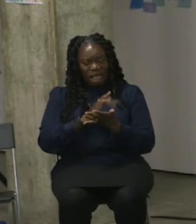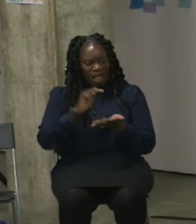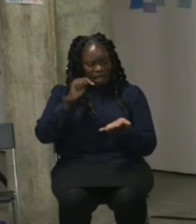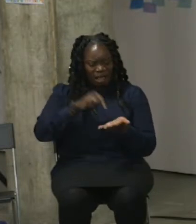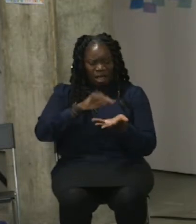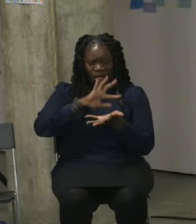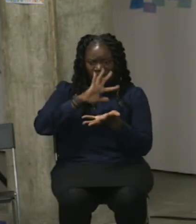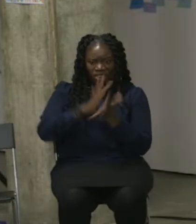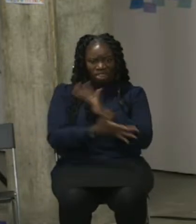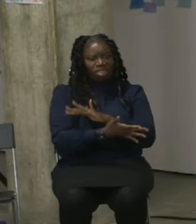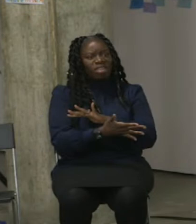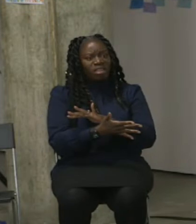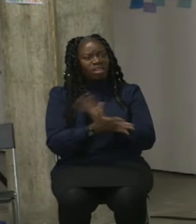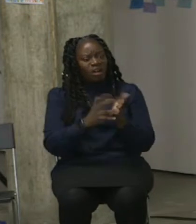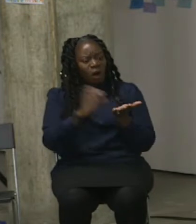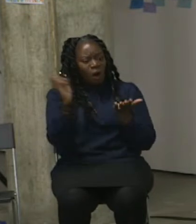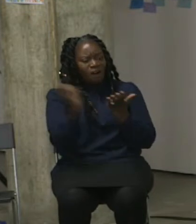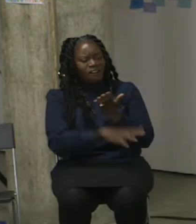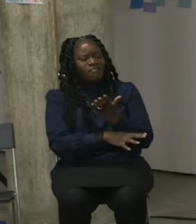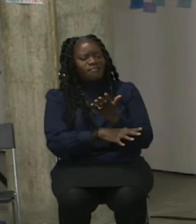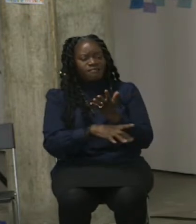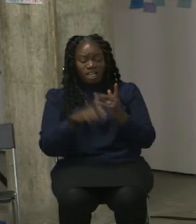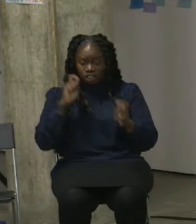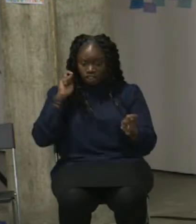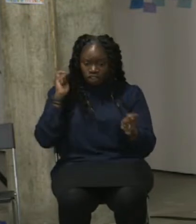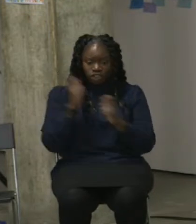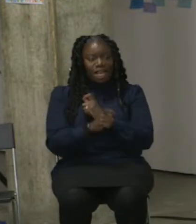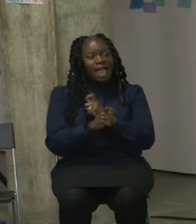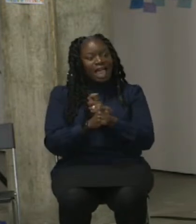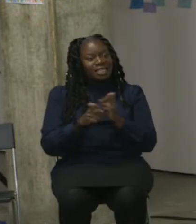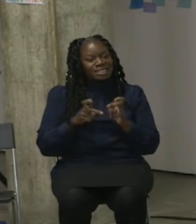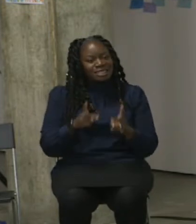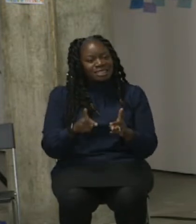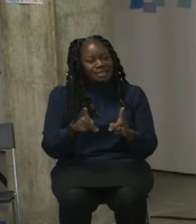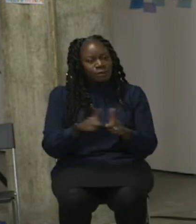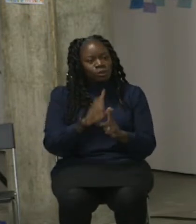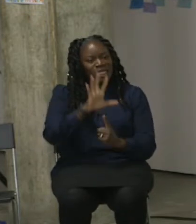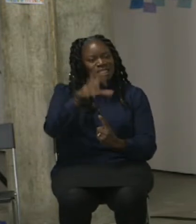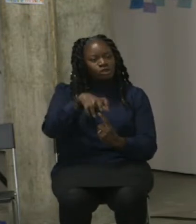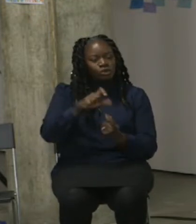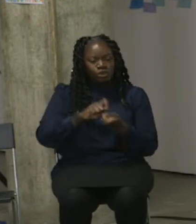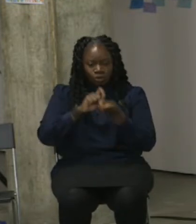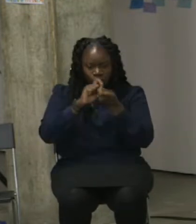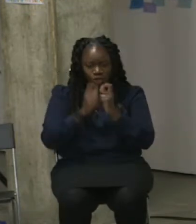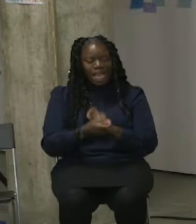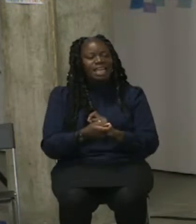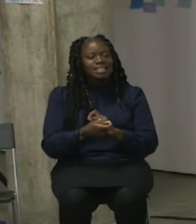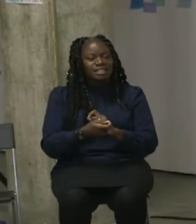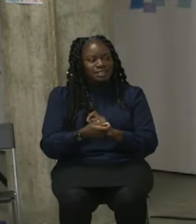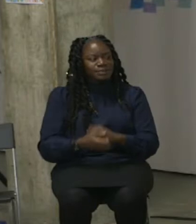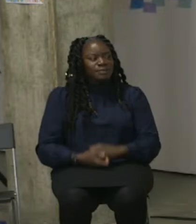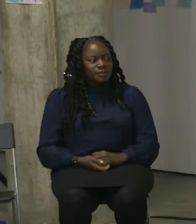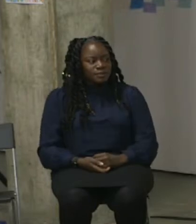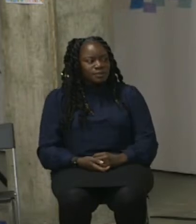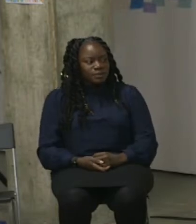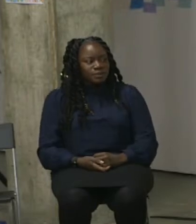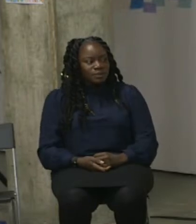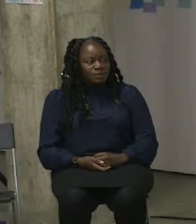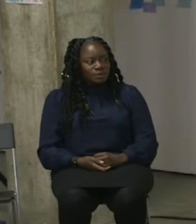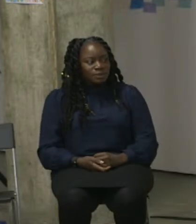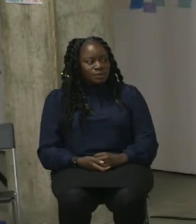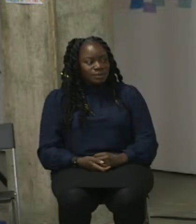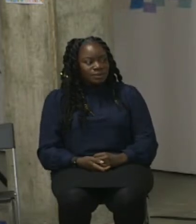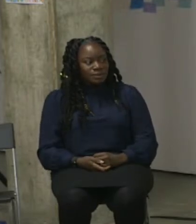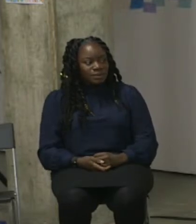massive systematic change and institutional change. I think now would be a